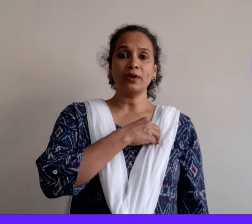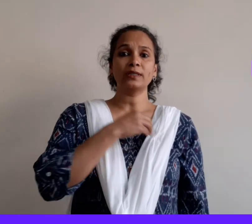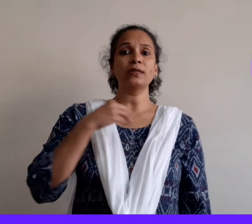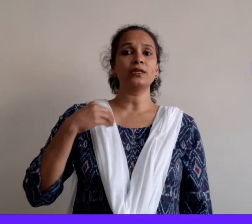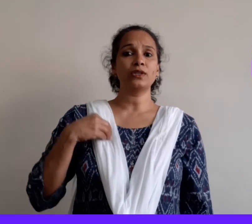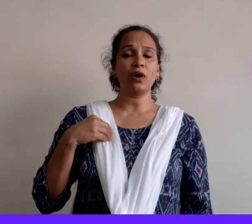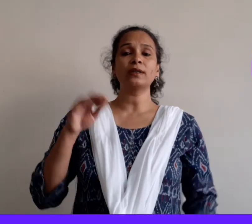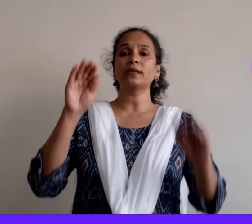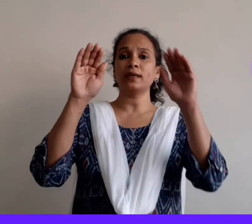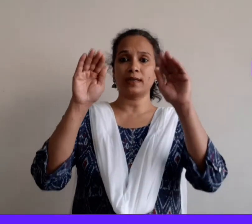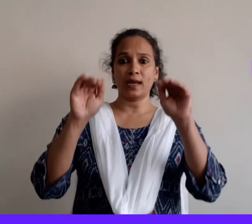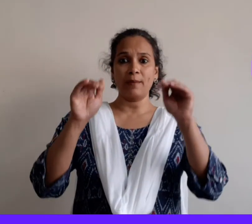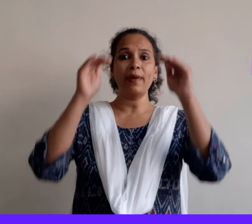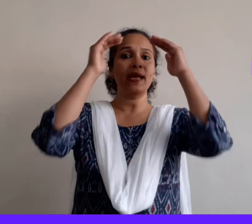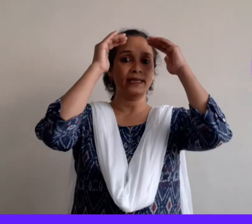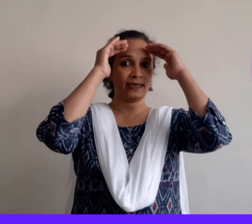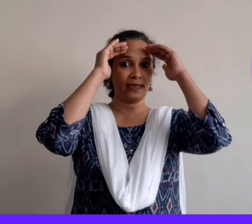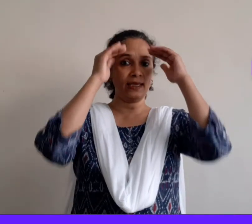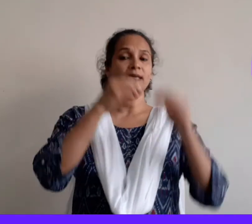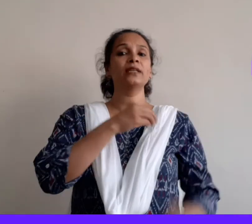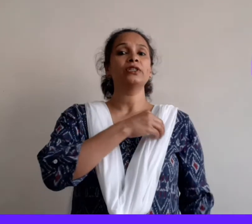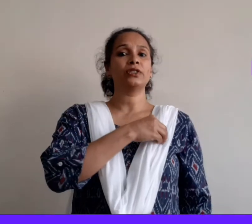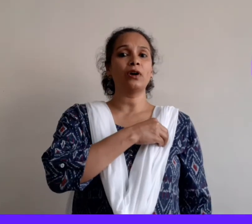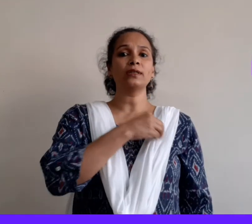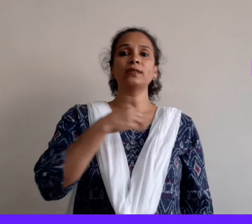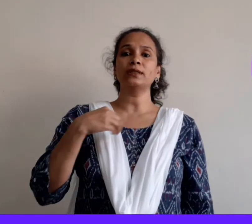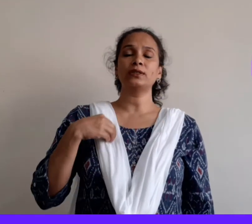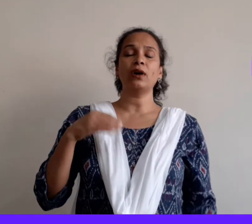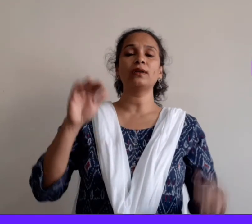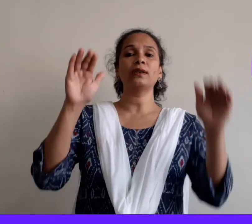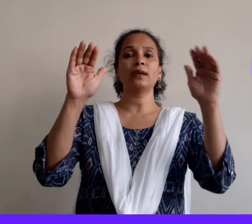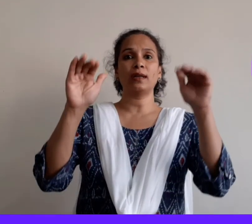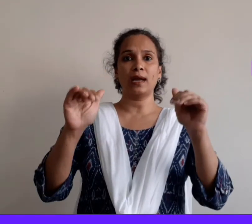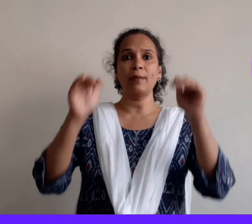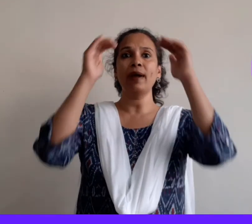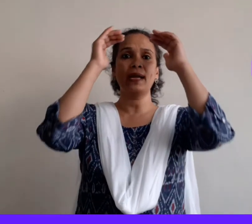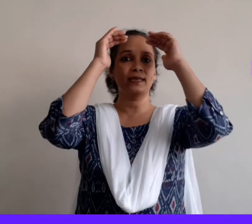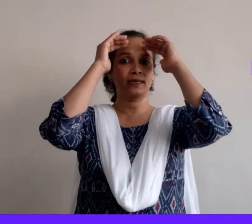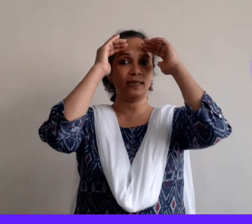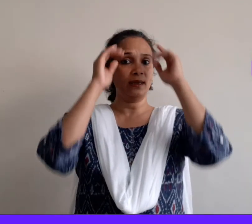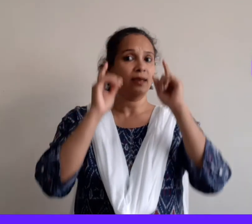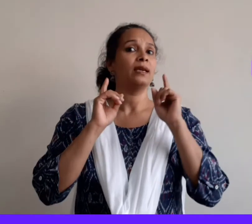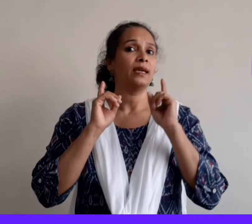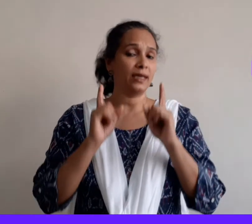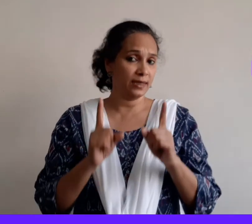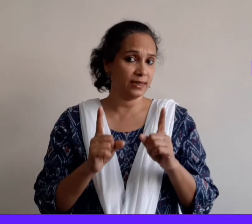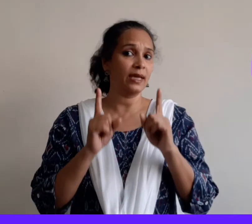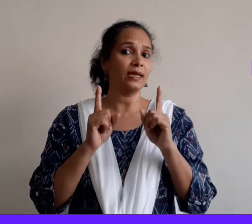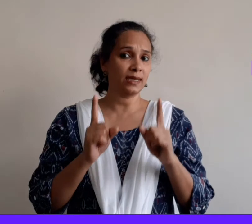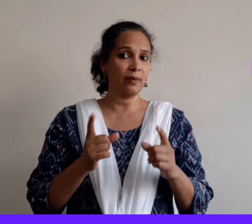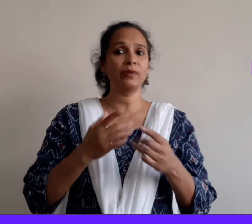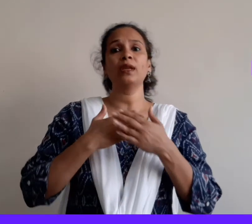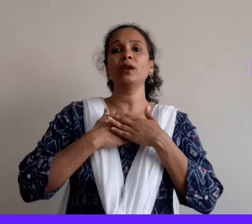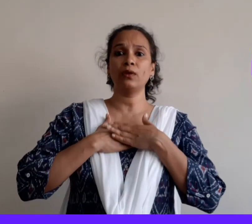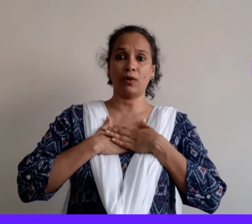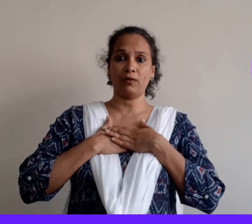Doctor, doctor, come and see. Doctor, doctor, come and see. Is there something wrong